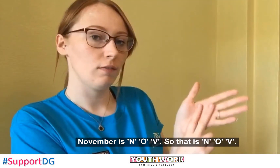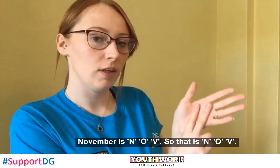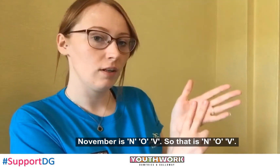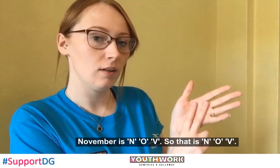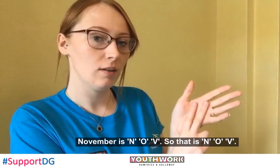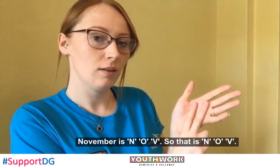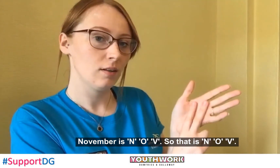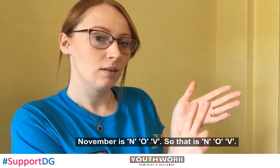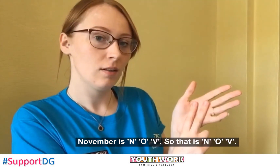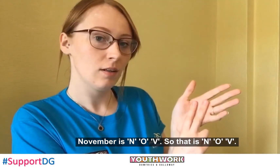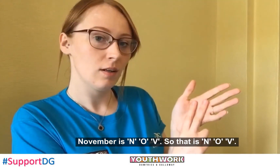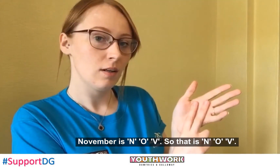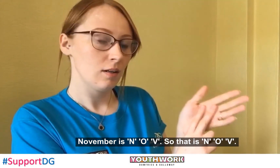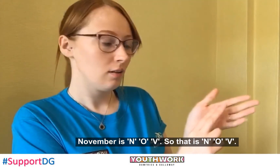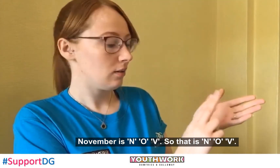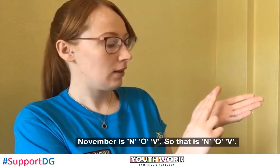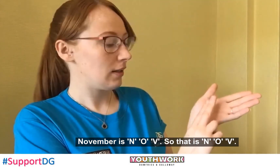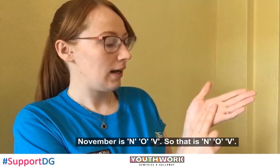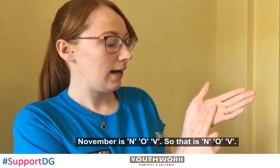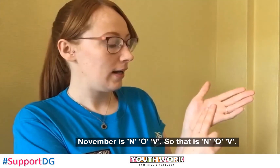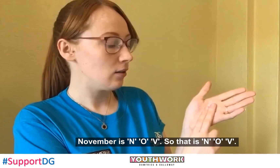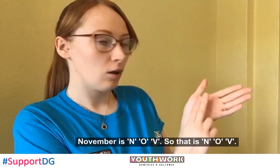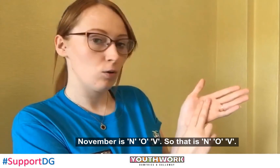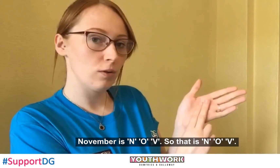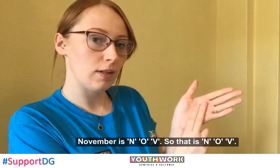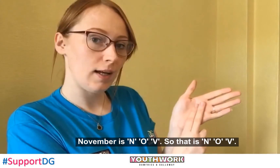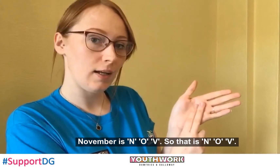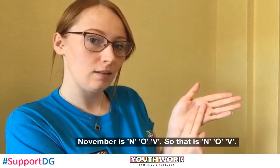N-O-V. So that's N, closed N,